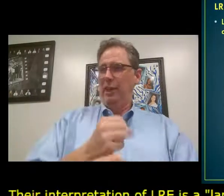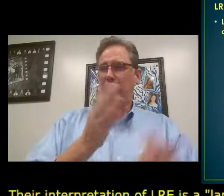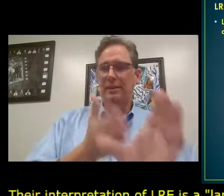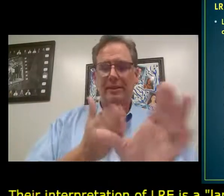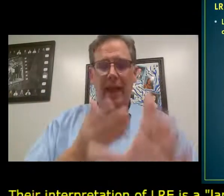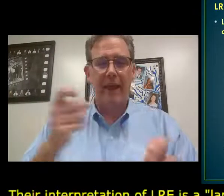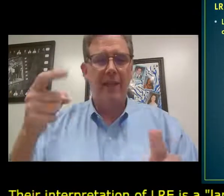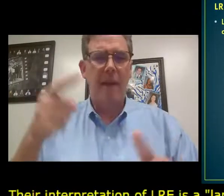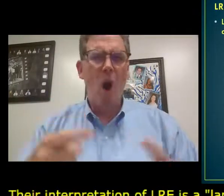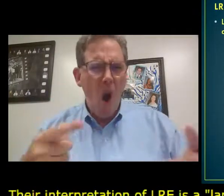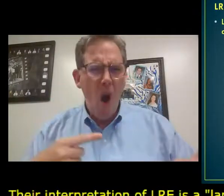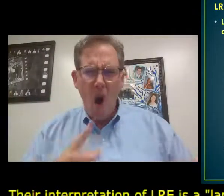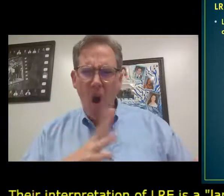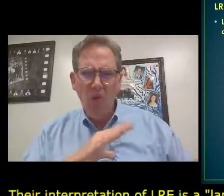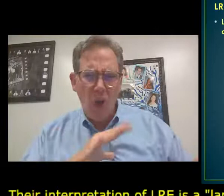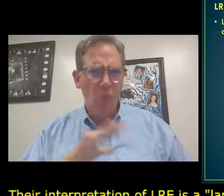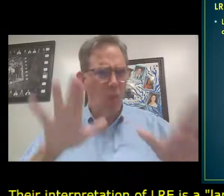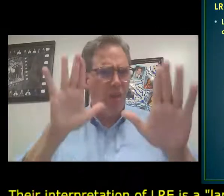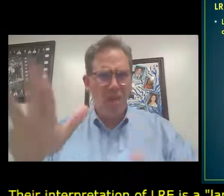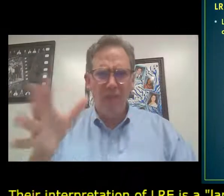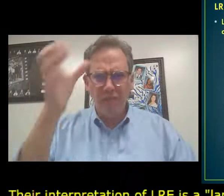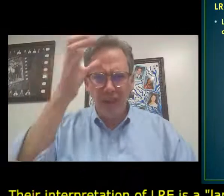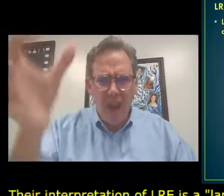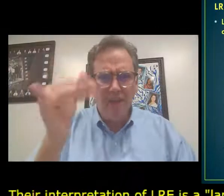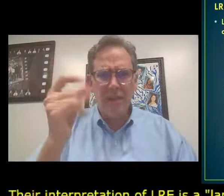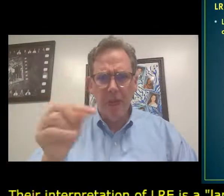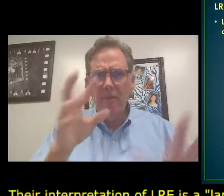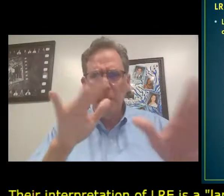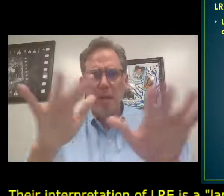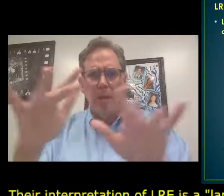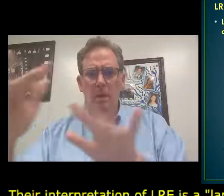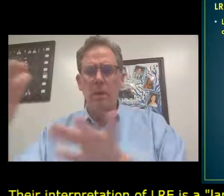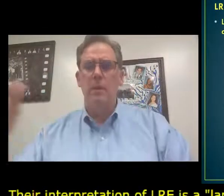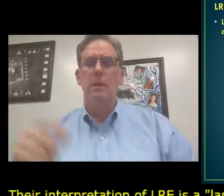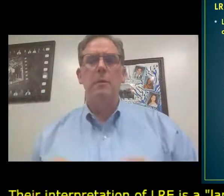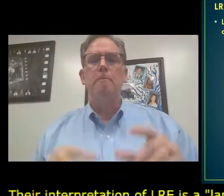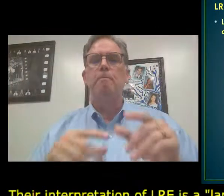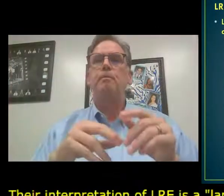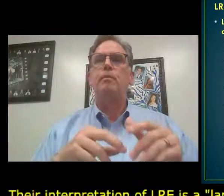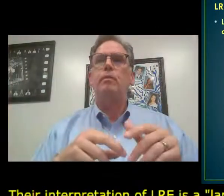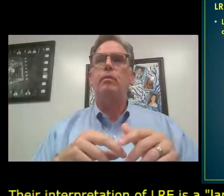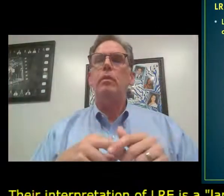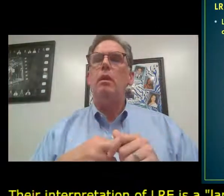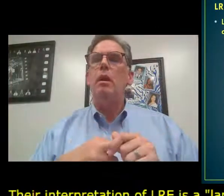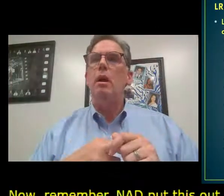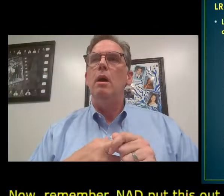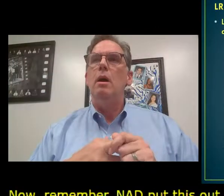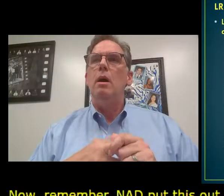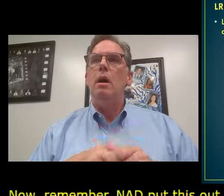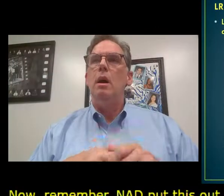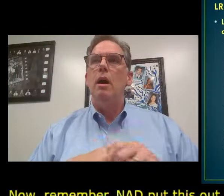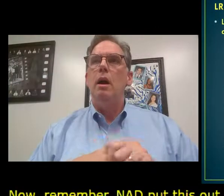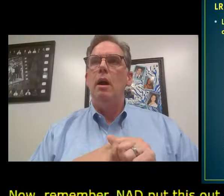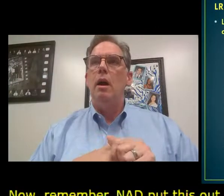I remember hearing about this. I think I had been a psychologist, and I thought, cool, this is such a great